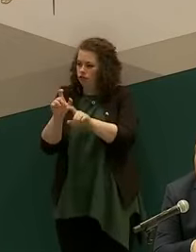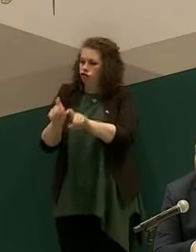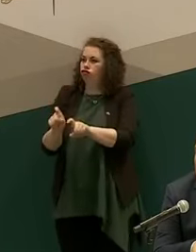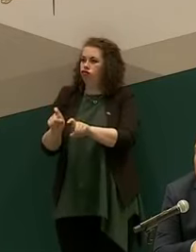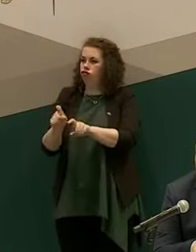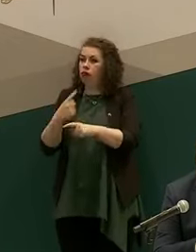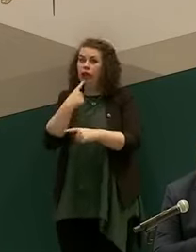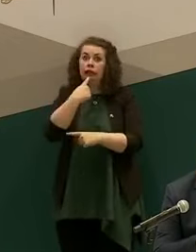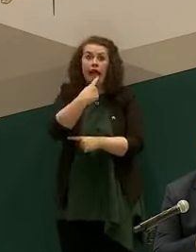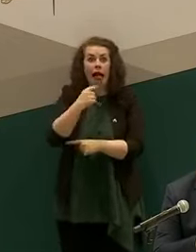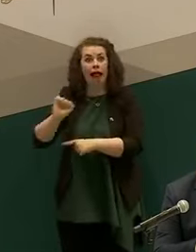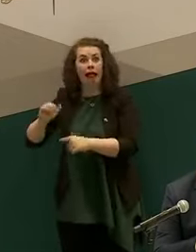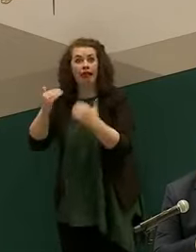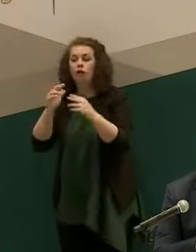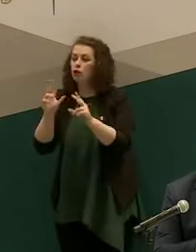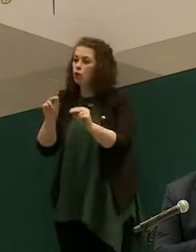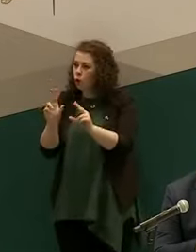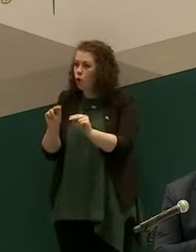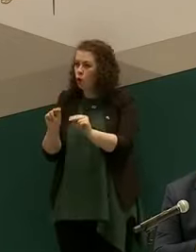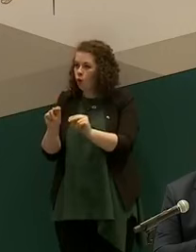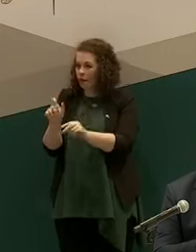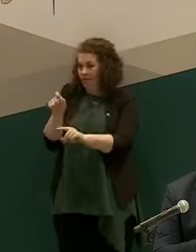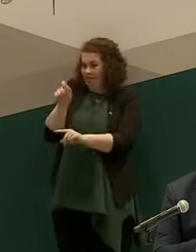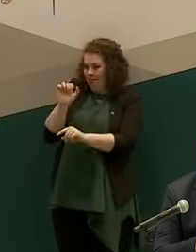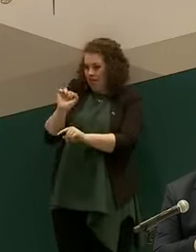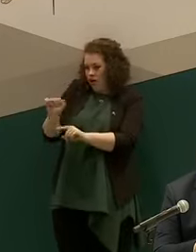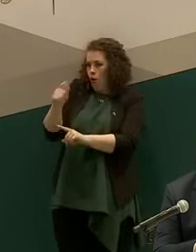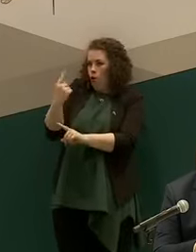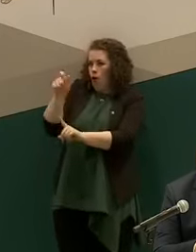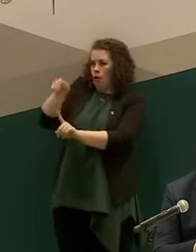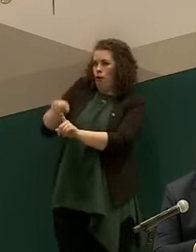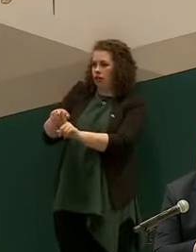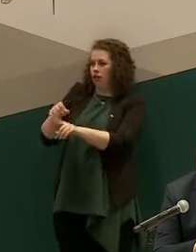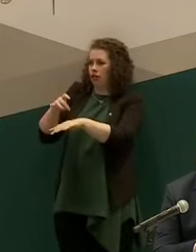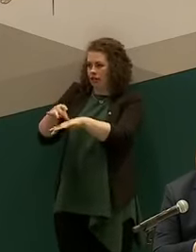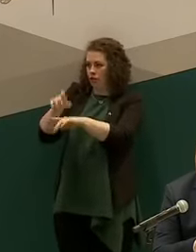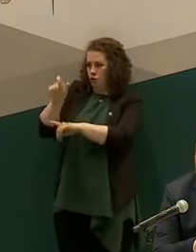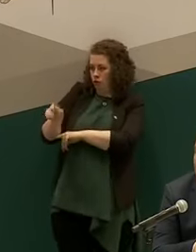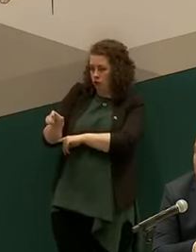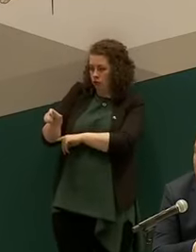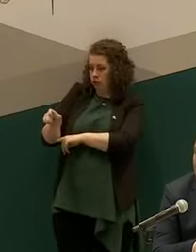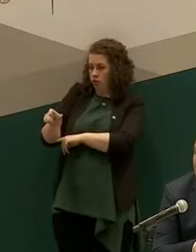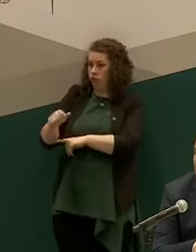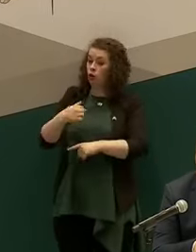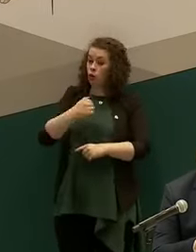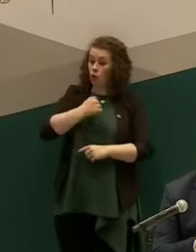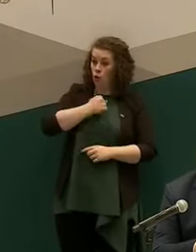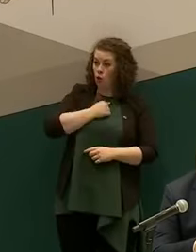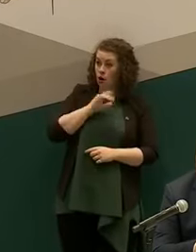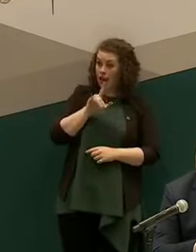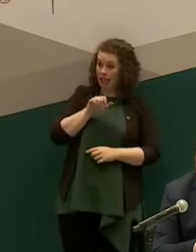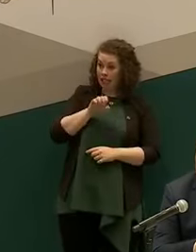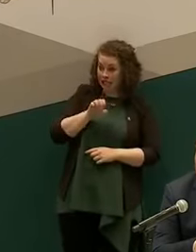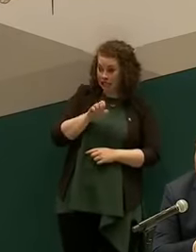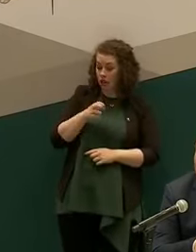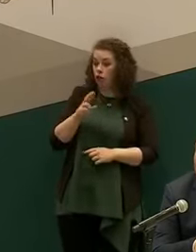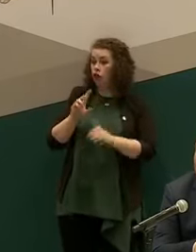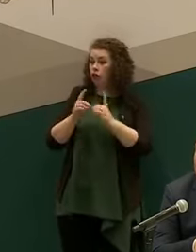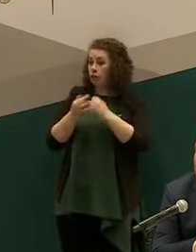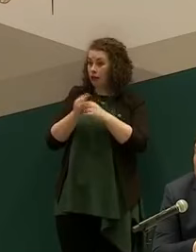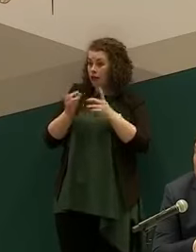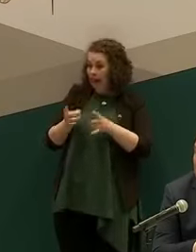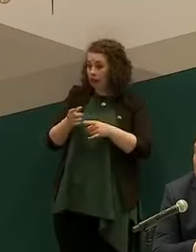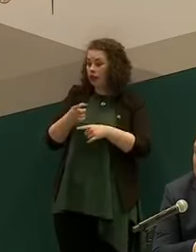service that we provide, and that either we as the department, the HSE as the delivery or funder of healthcare, or the individual providers all have an